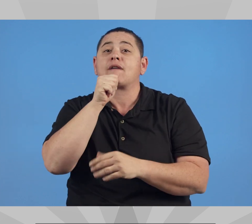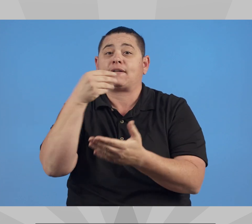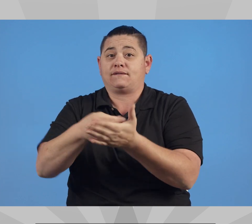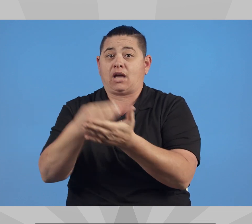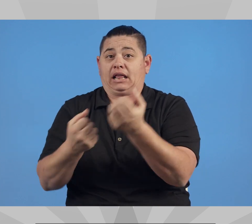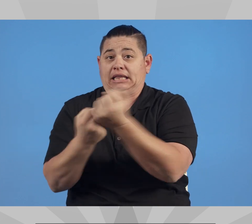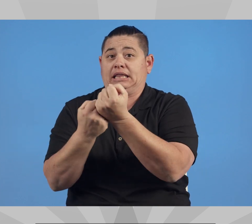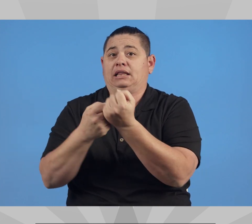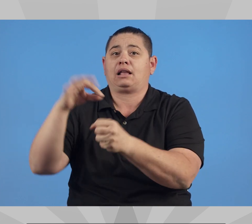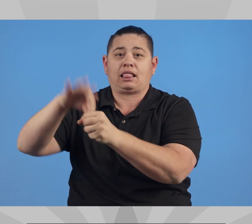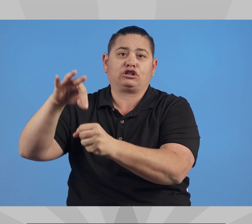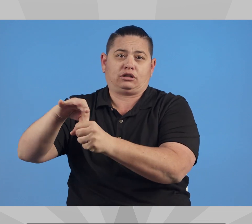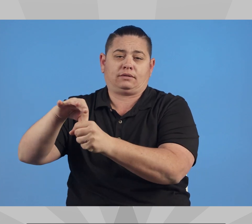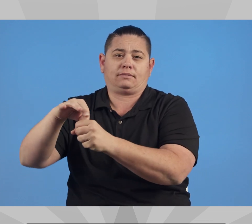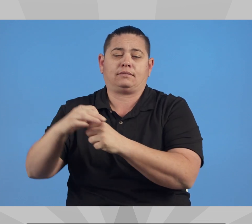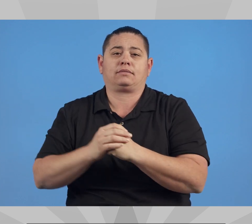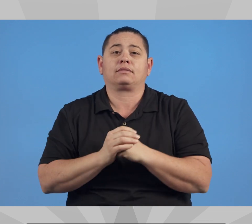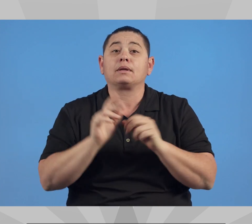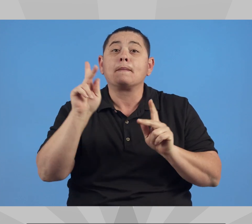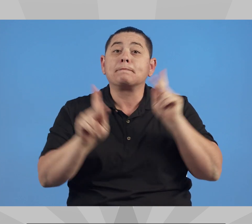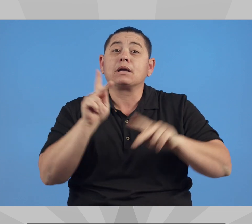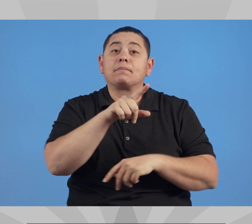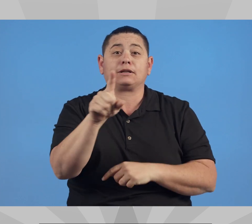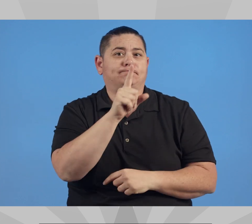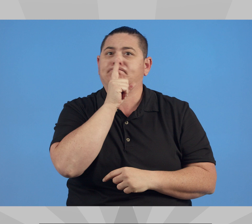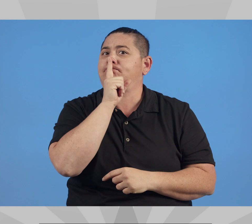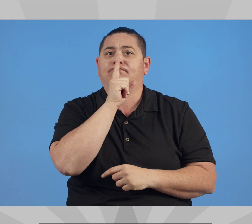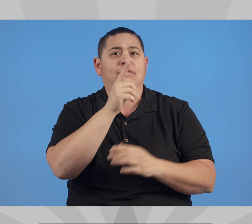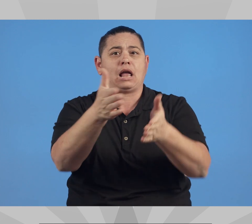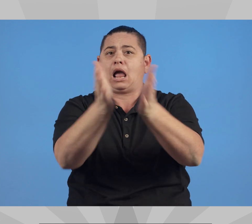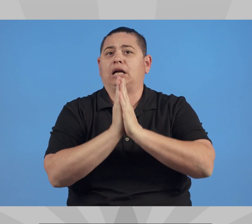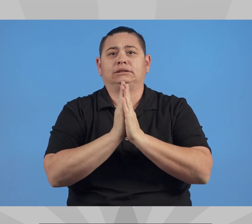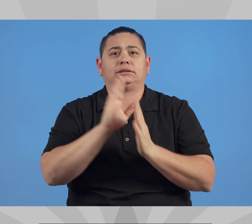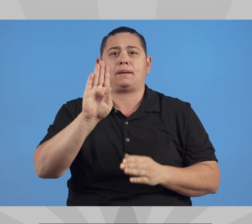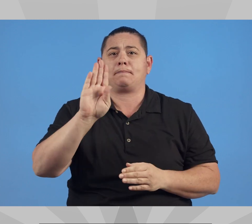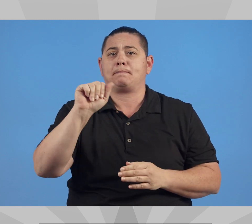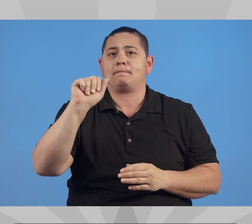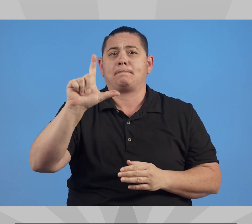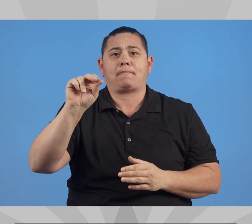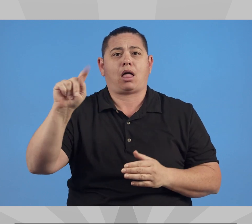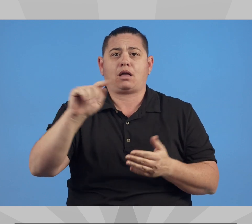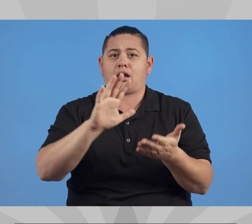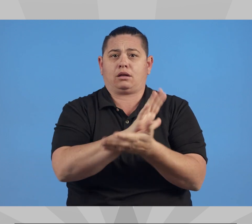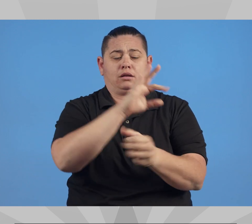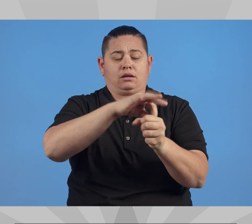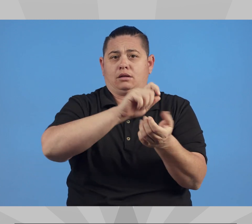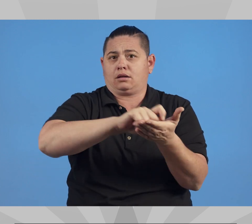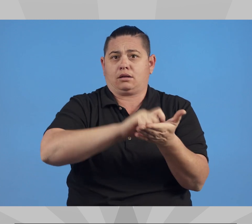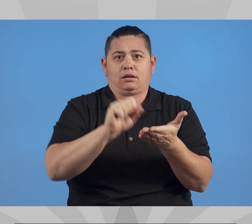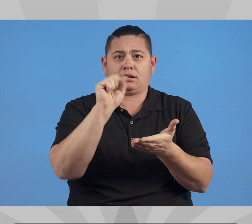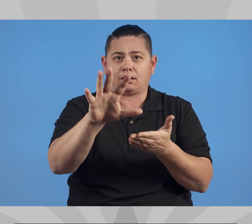of elections, prohibit the mass mailing of ballots to voters who didn't request it, and require proof